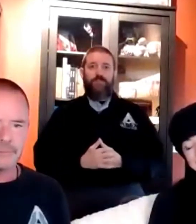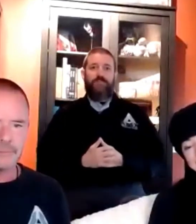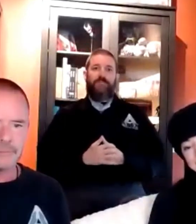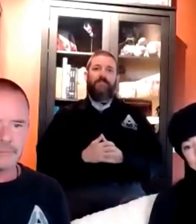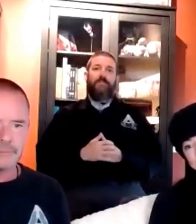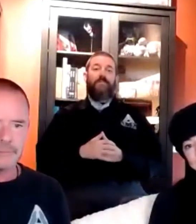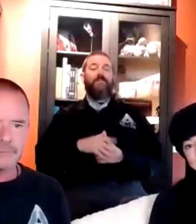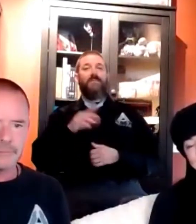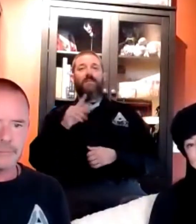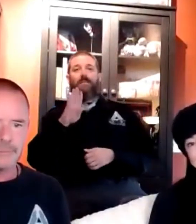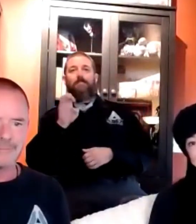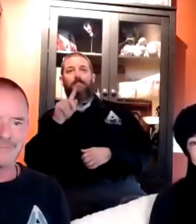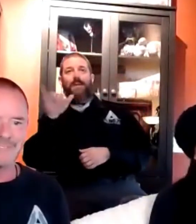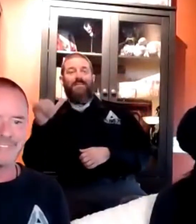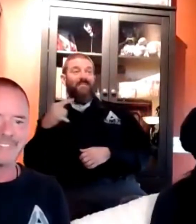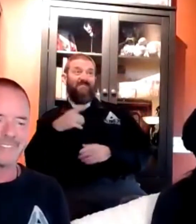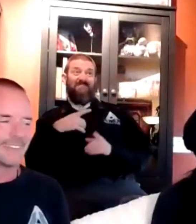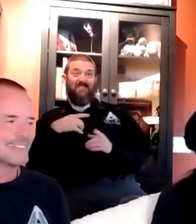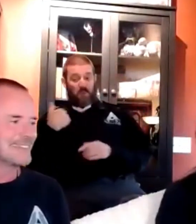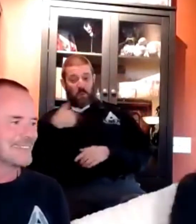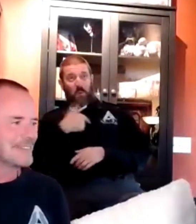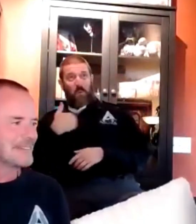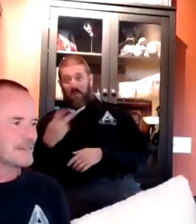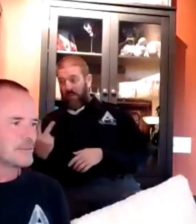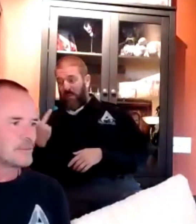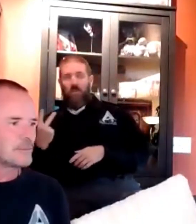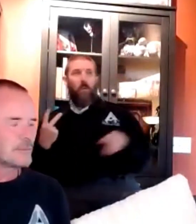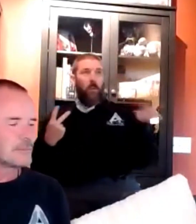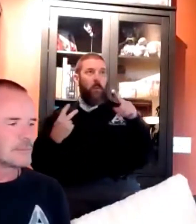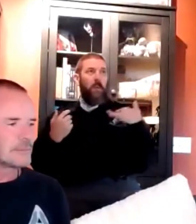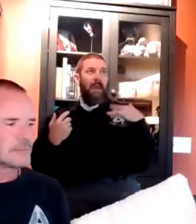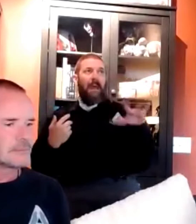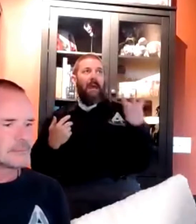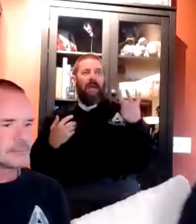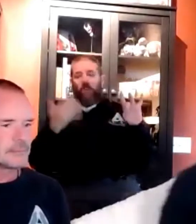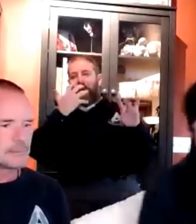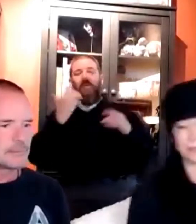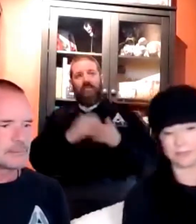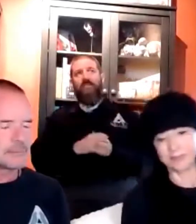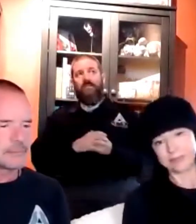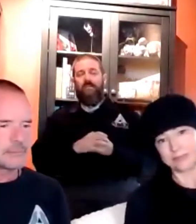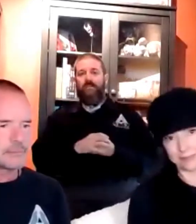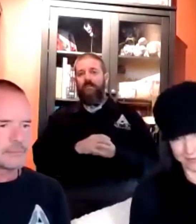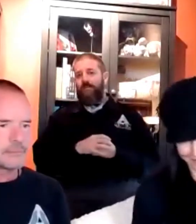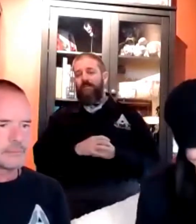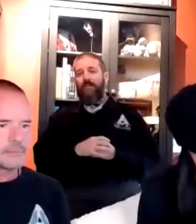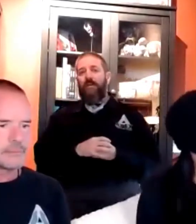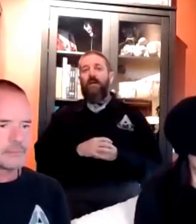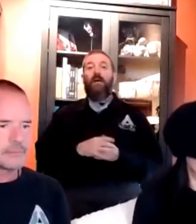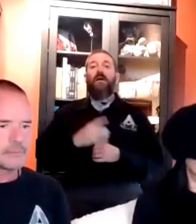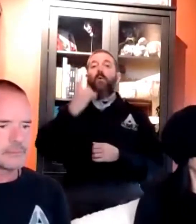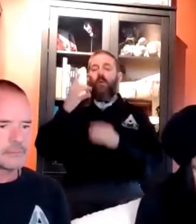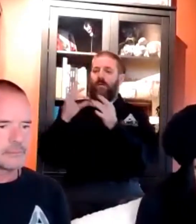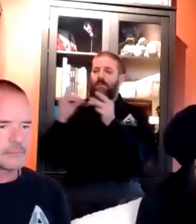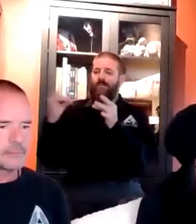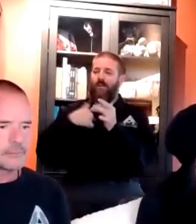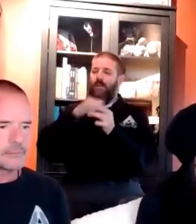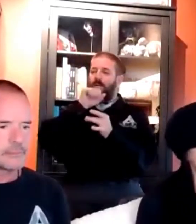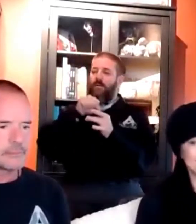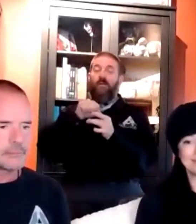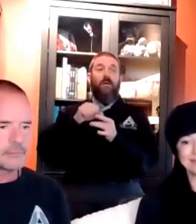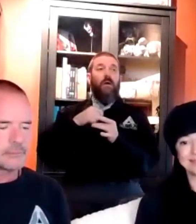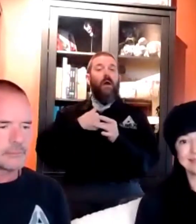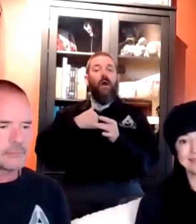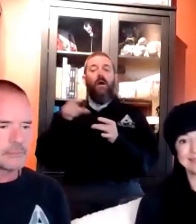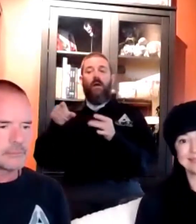it. There's a very interesting comment here that I absolutely love from Ursula. She says, I look forward to hearing more about what